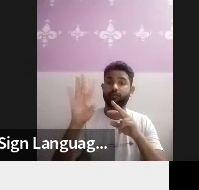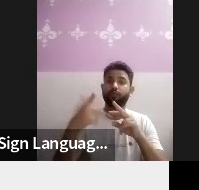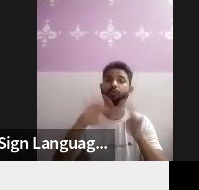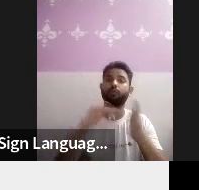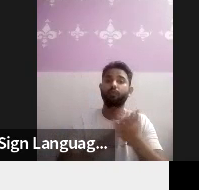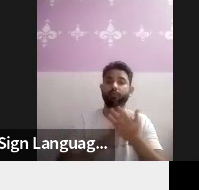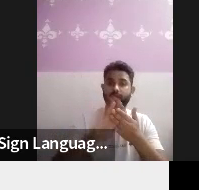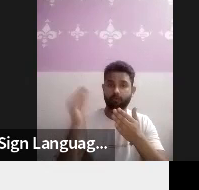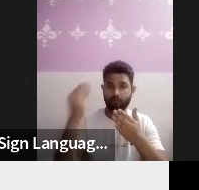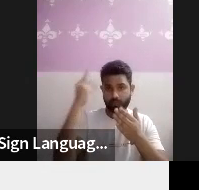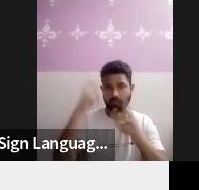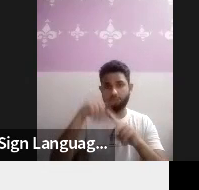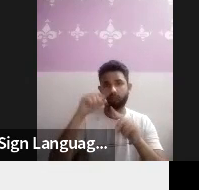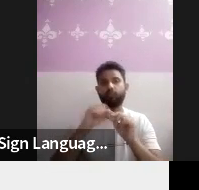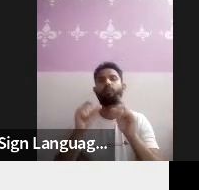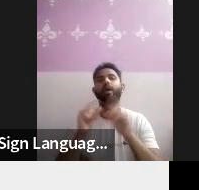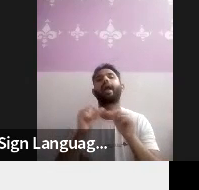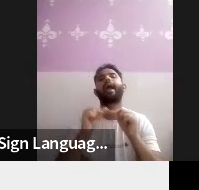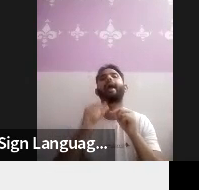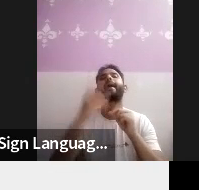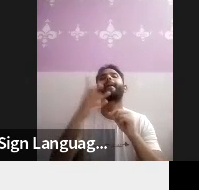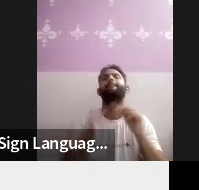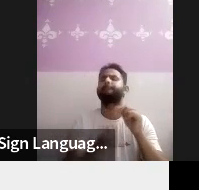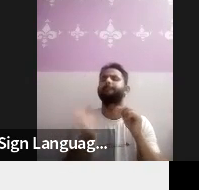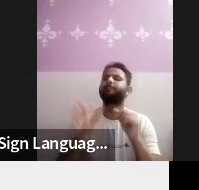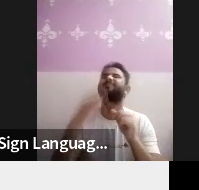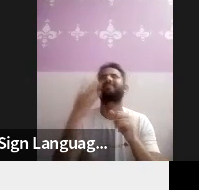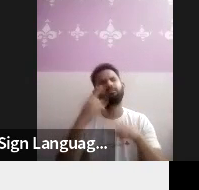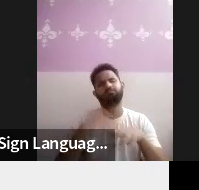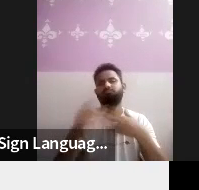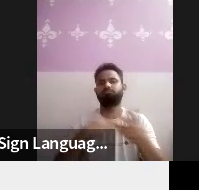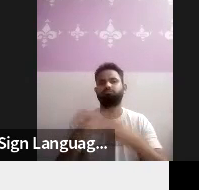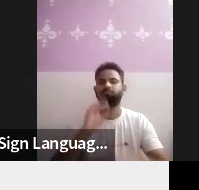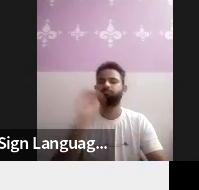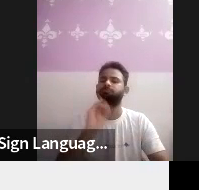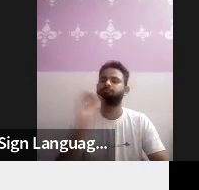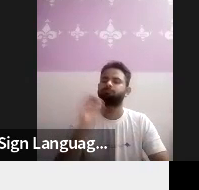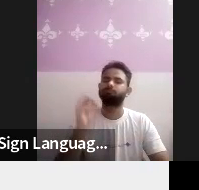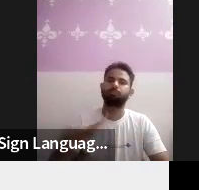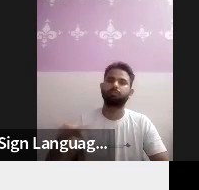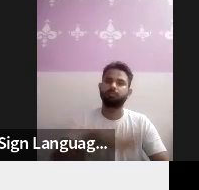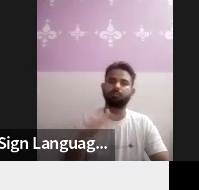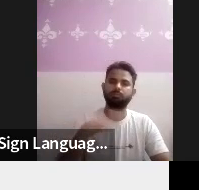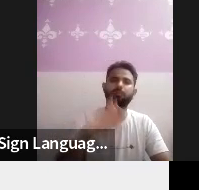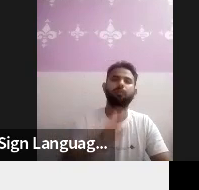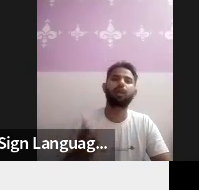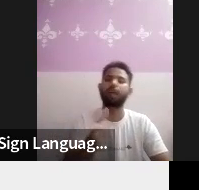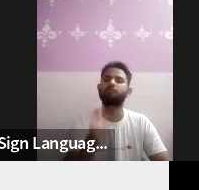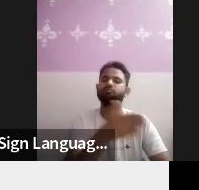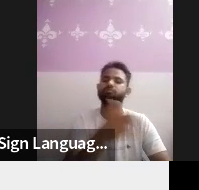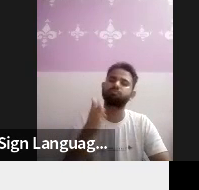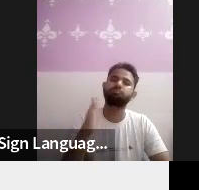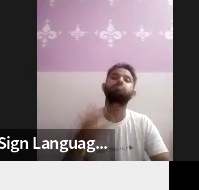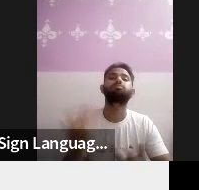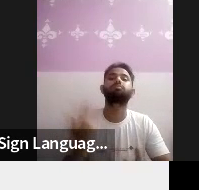it's asking, is there a step-free access? So this is the actual example of the person that took